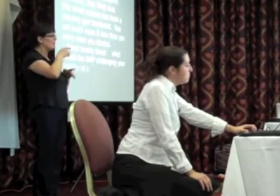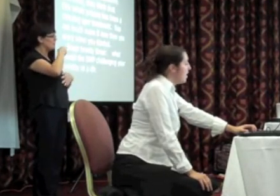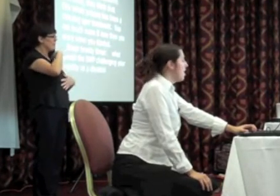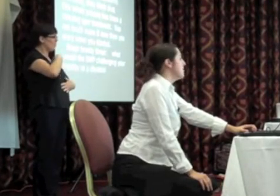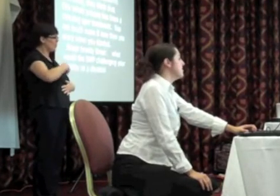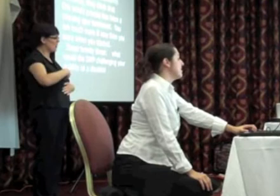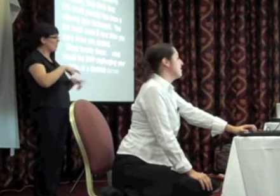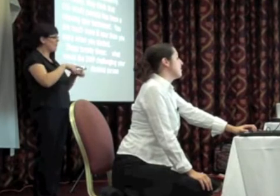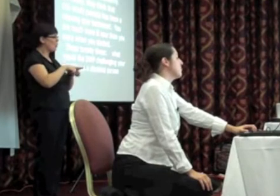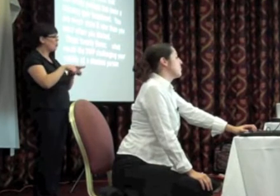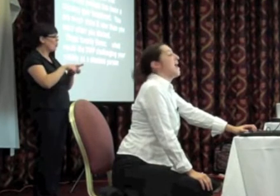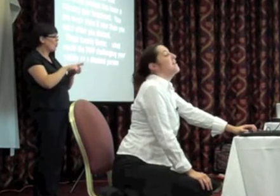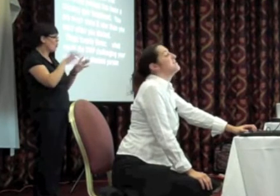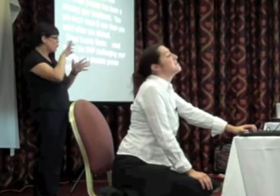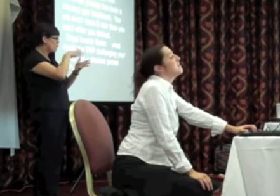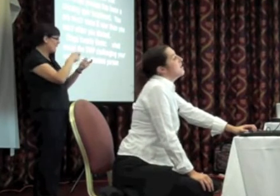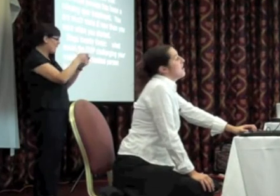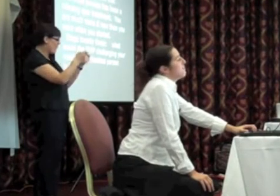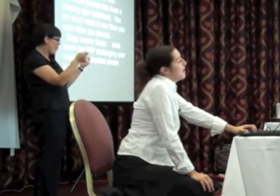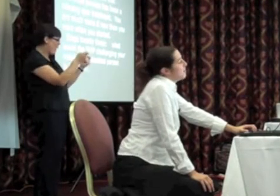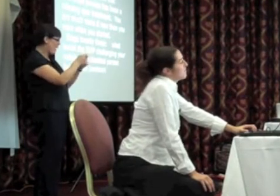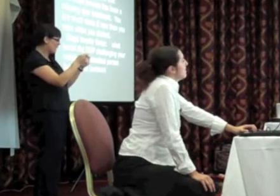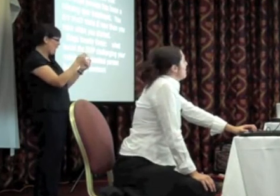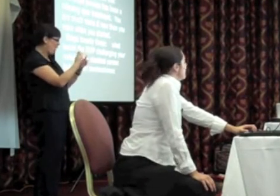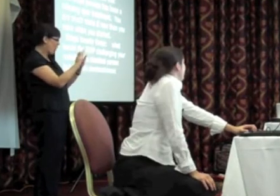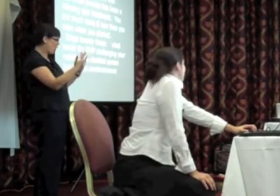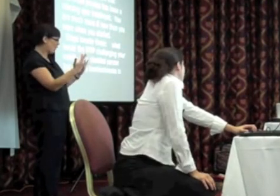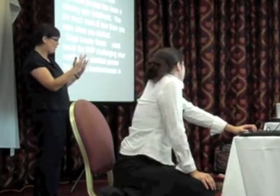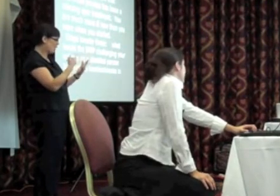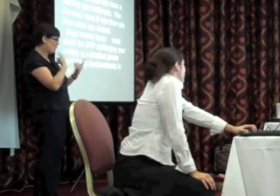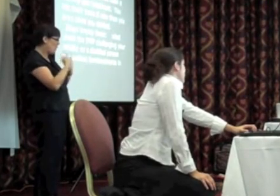endless bombardments in the press about